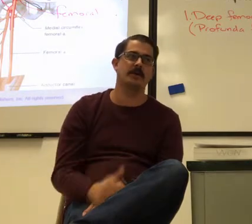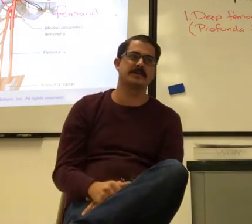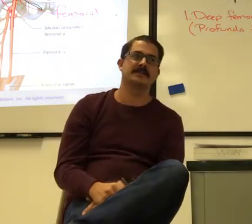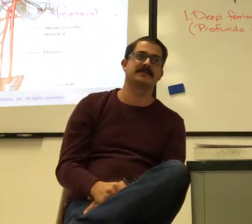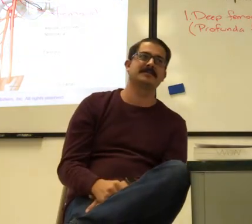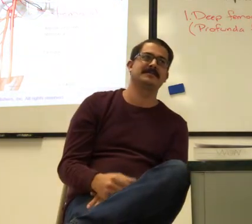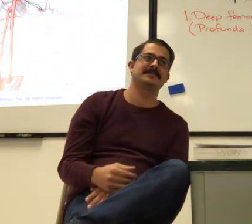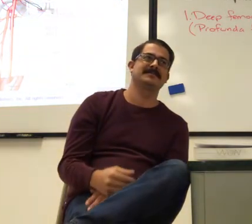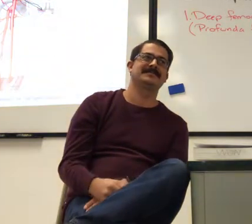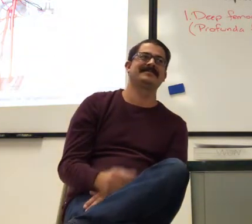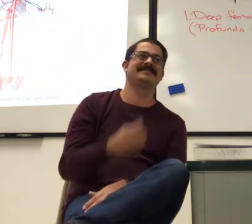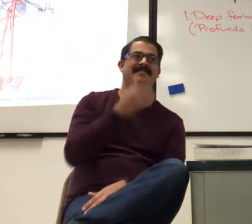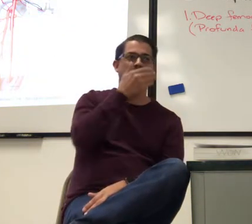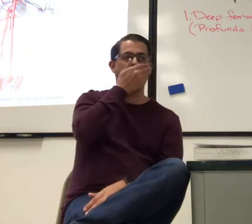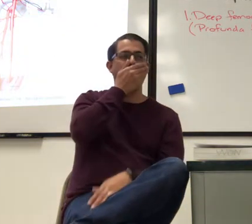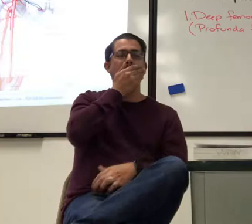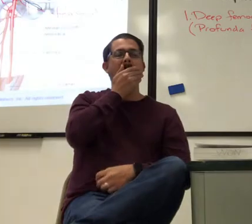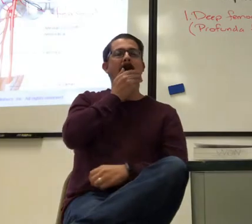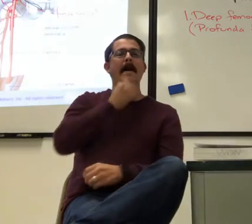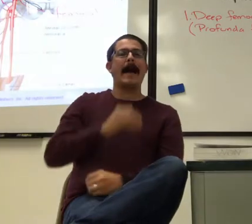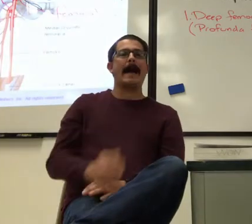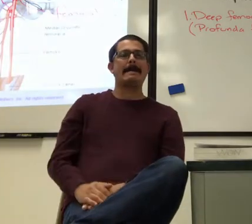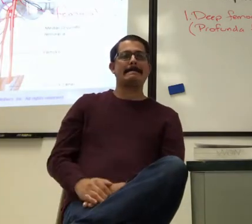lateral circumflex femoral arteries.